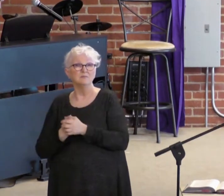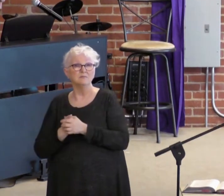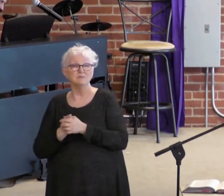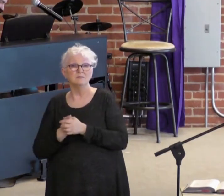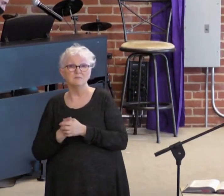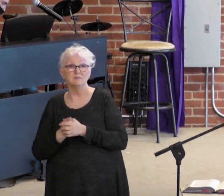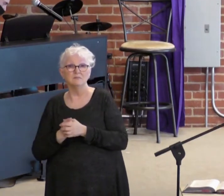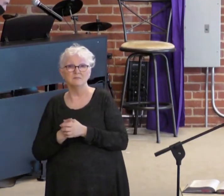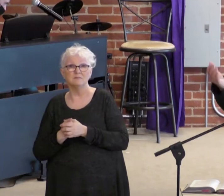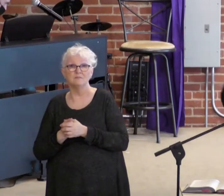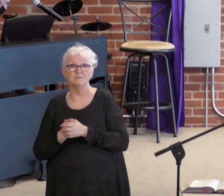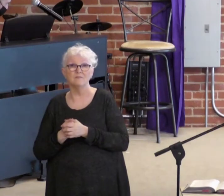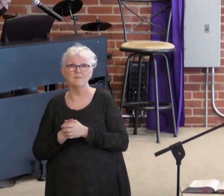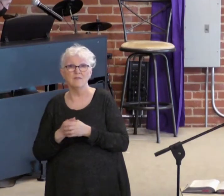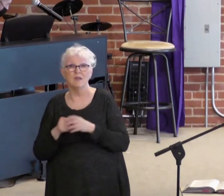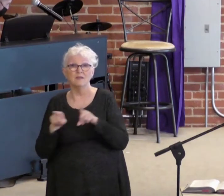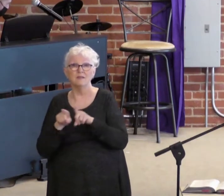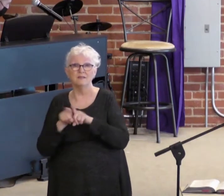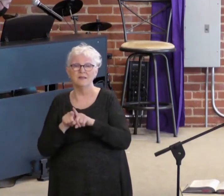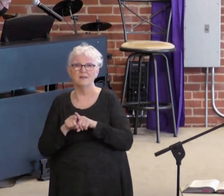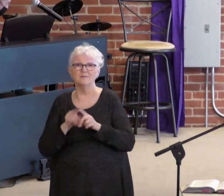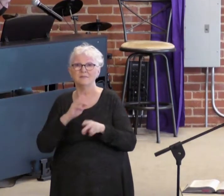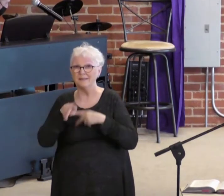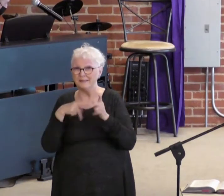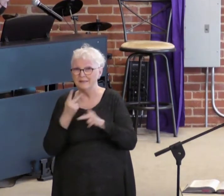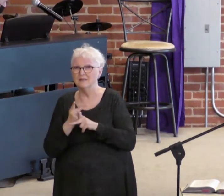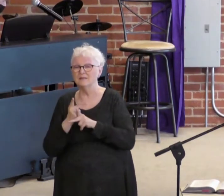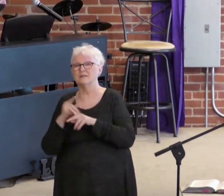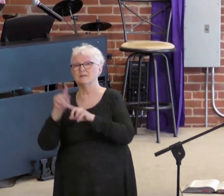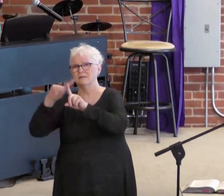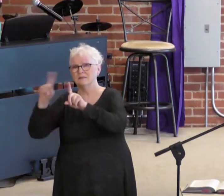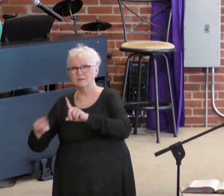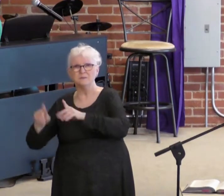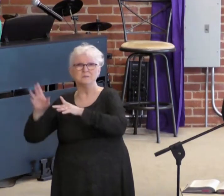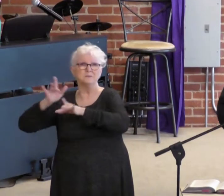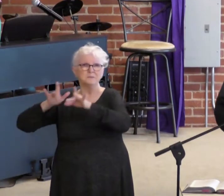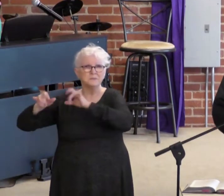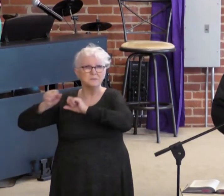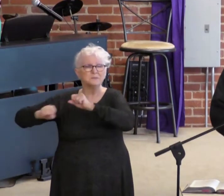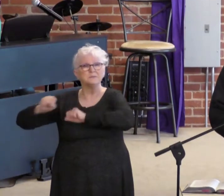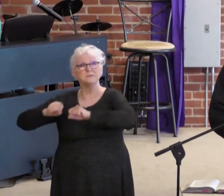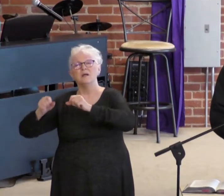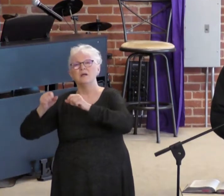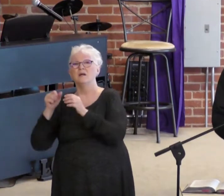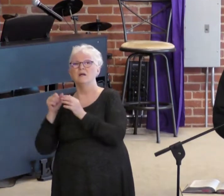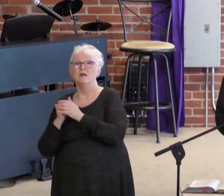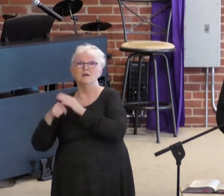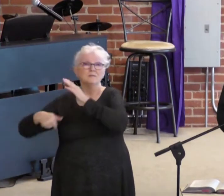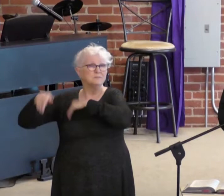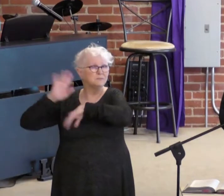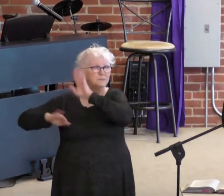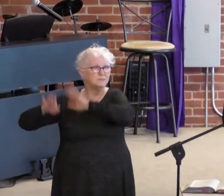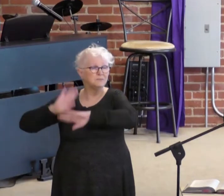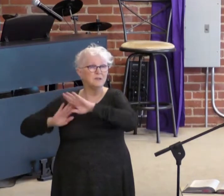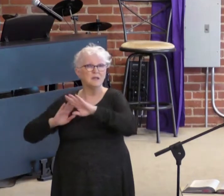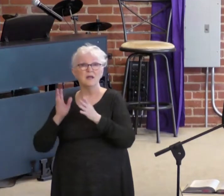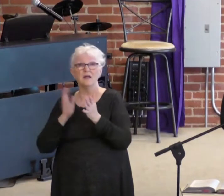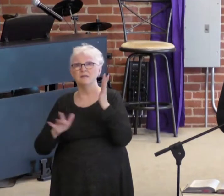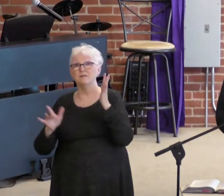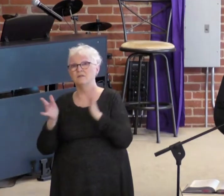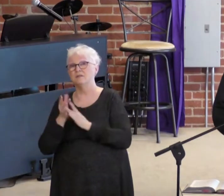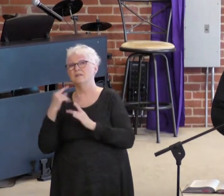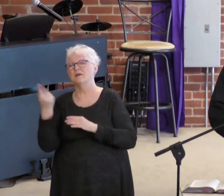storm or the same kinds of storms. And Jesus always shows up walking in the